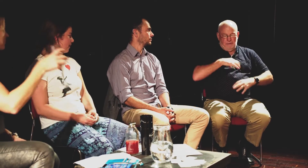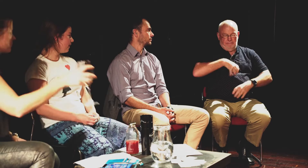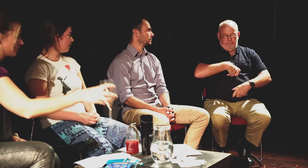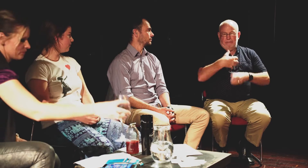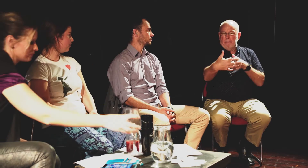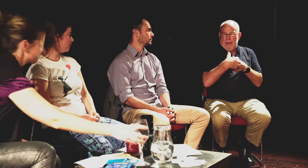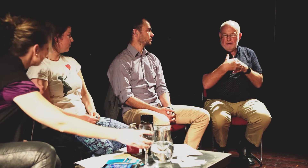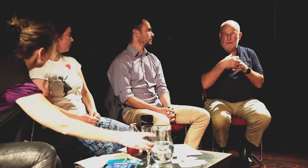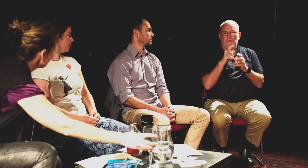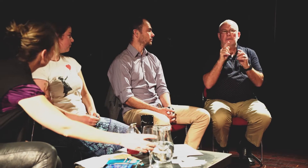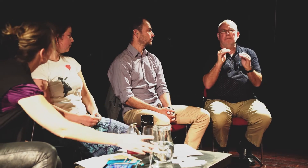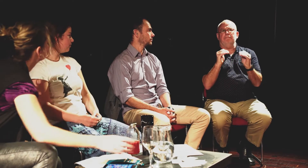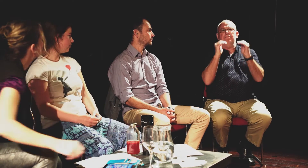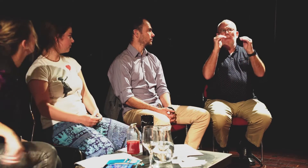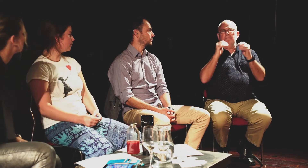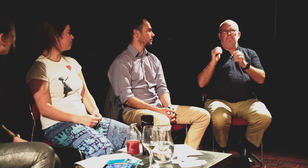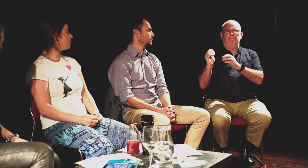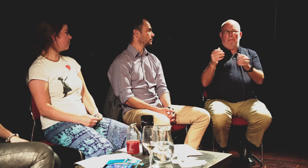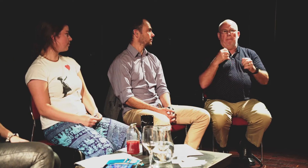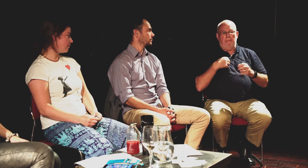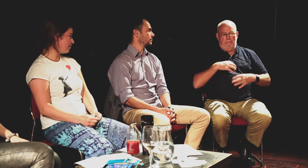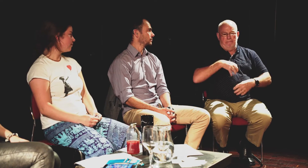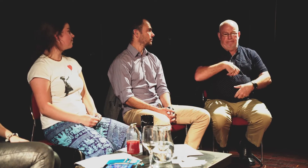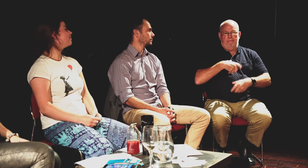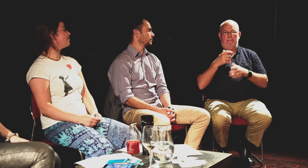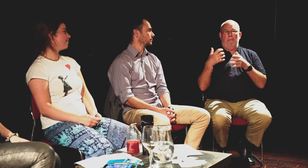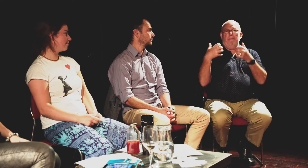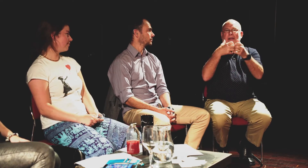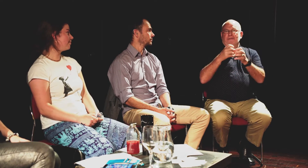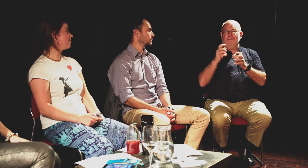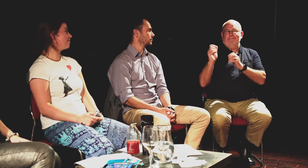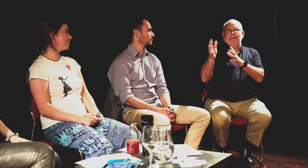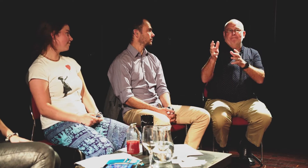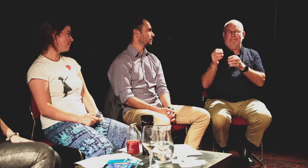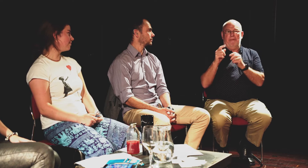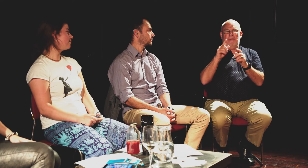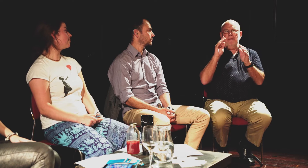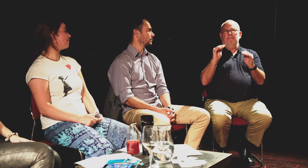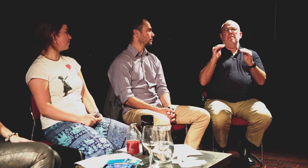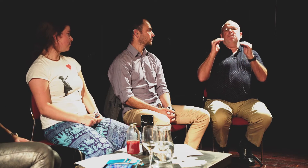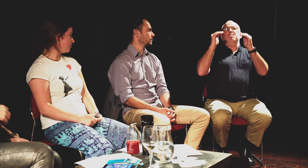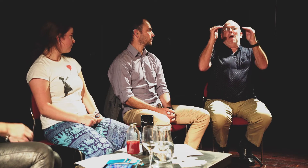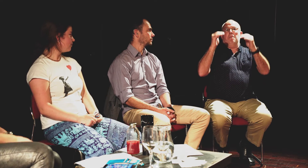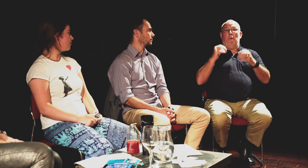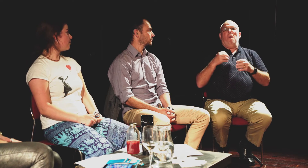when I meet people, I like to change to match their communication style,